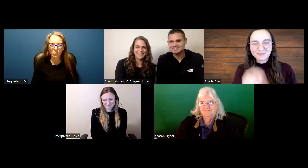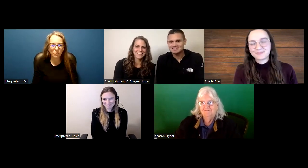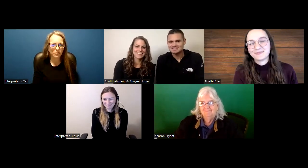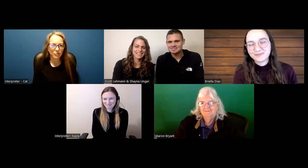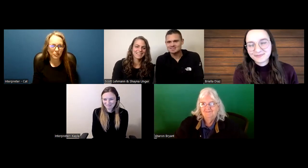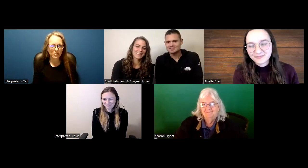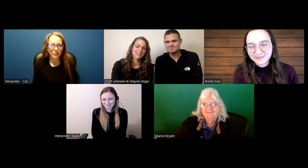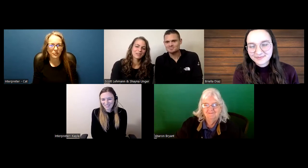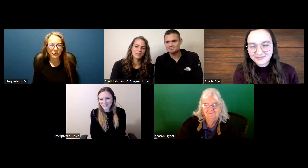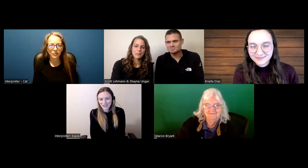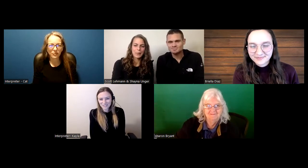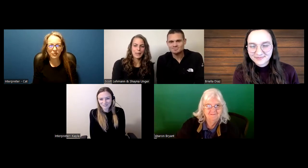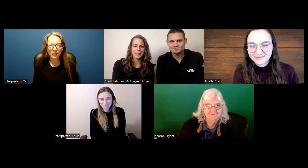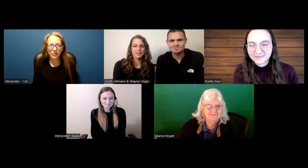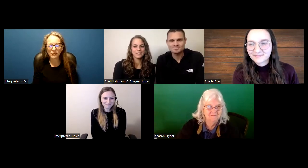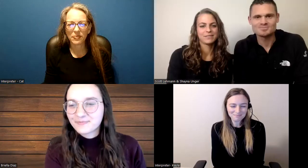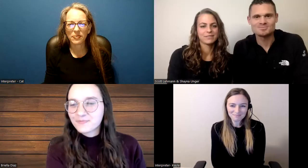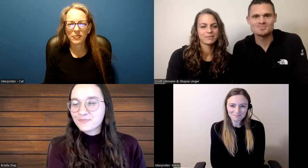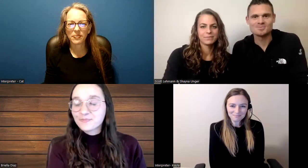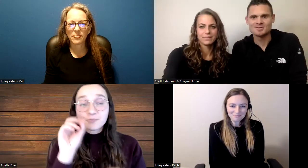you. Thank you, Sharon.